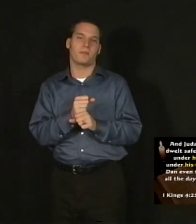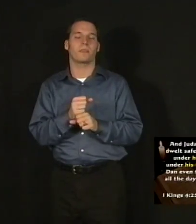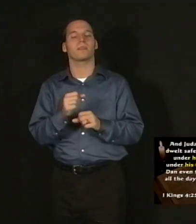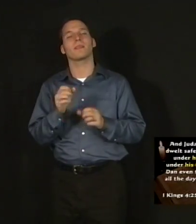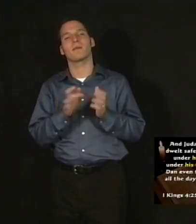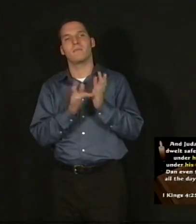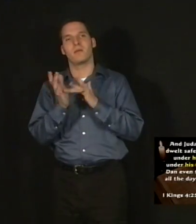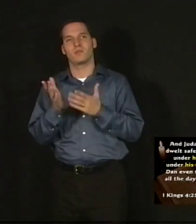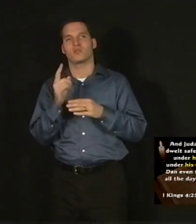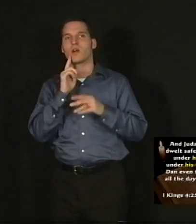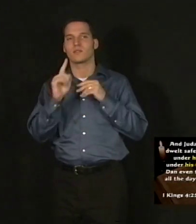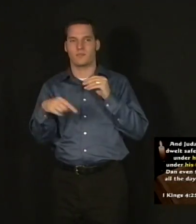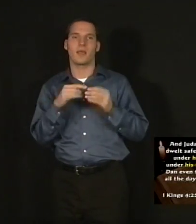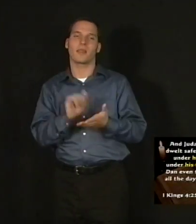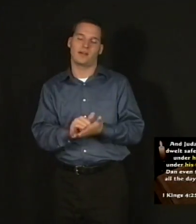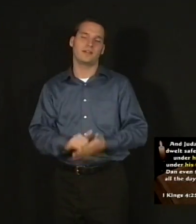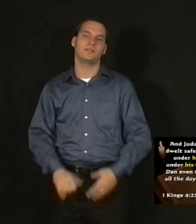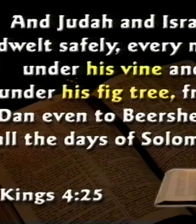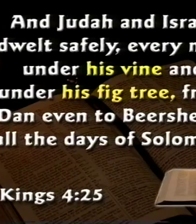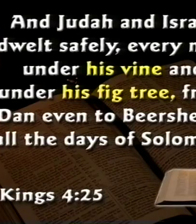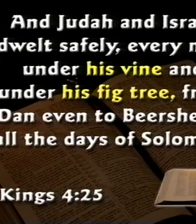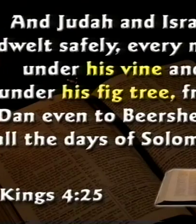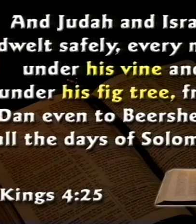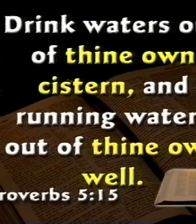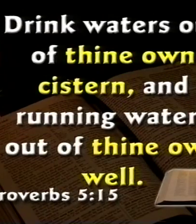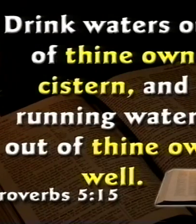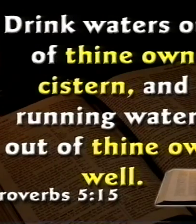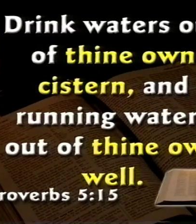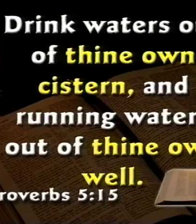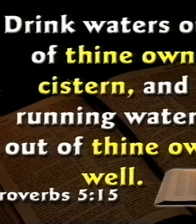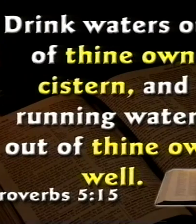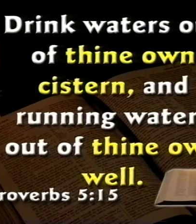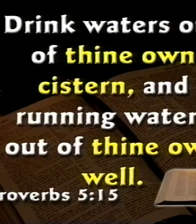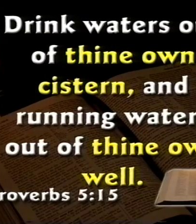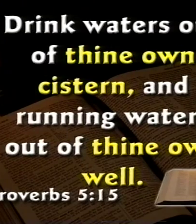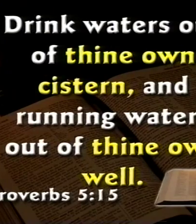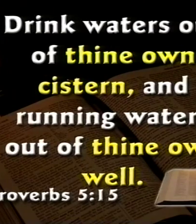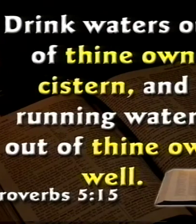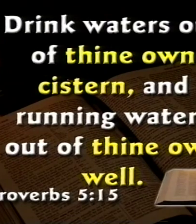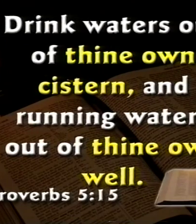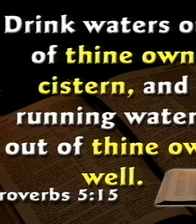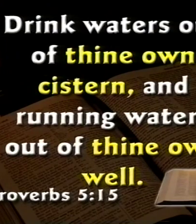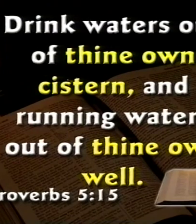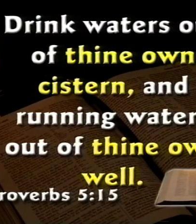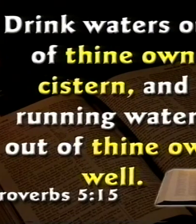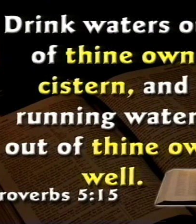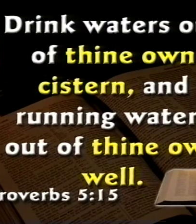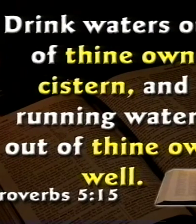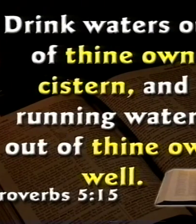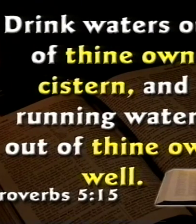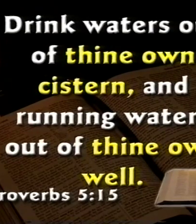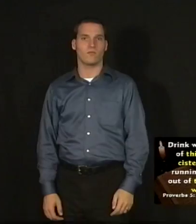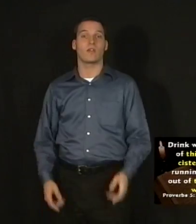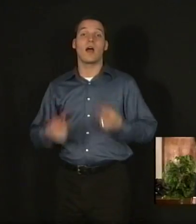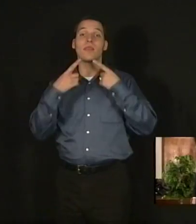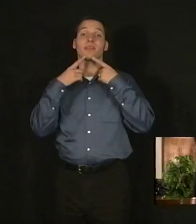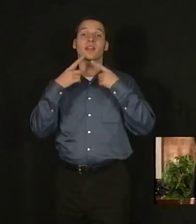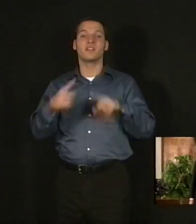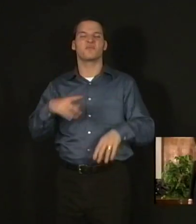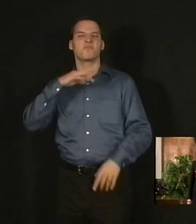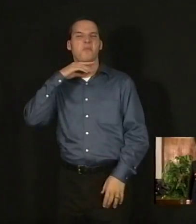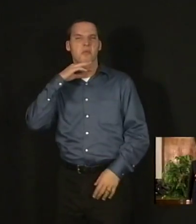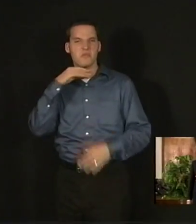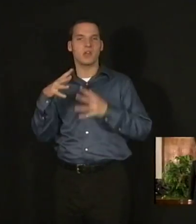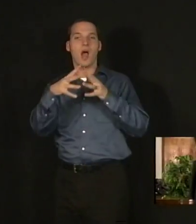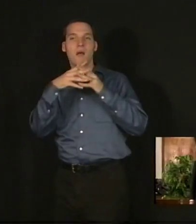talks about having his own vine and his own fig tree. Drink water out of your own cistern, running waters out of thine own well. You know, the solution